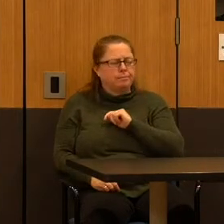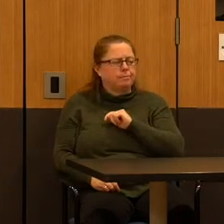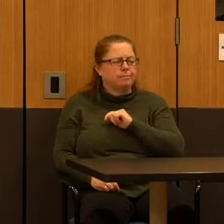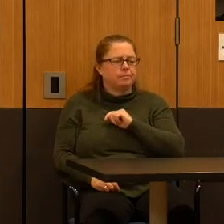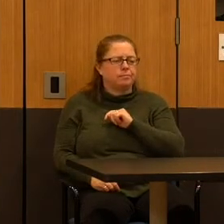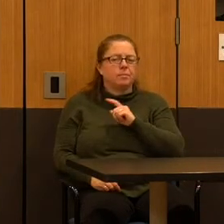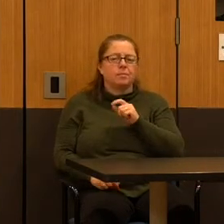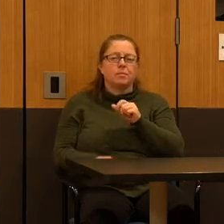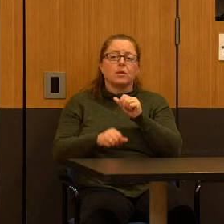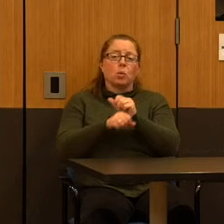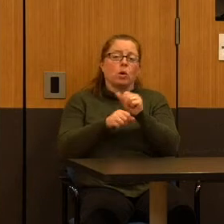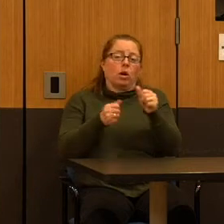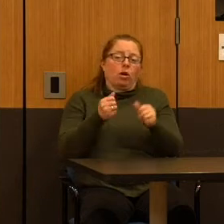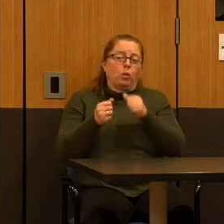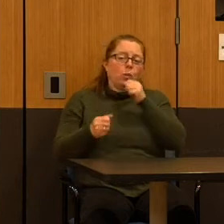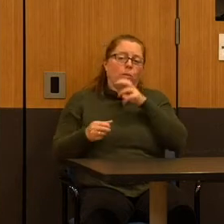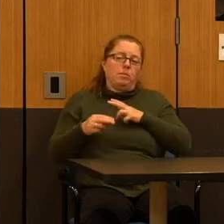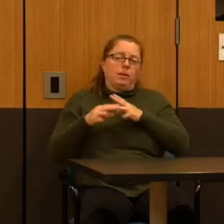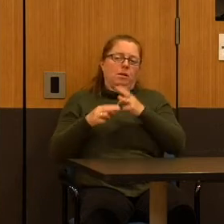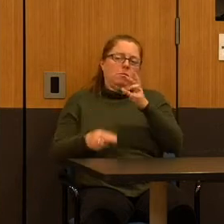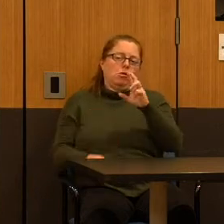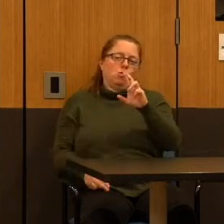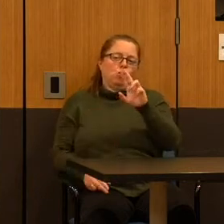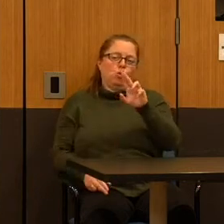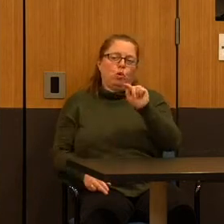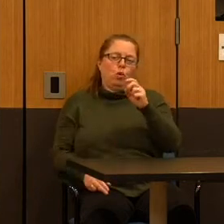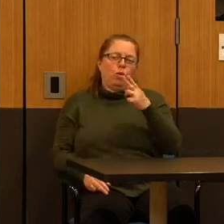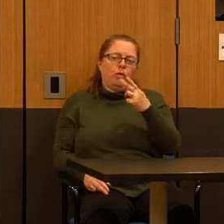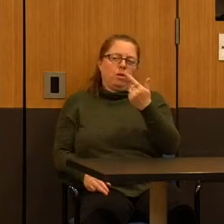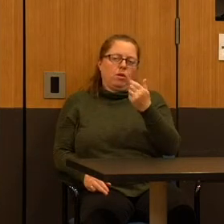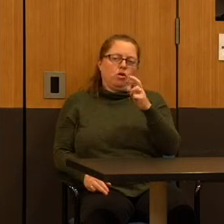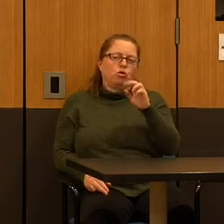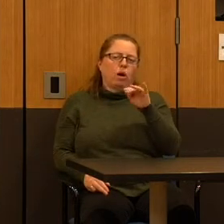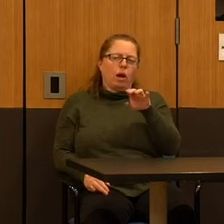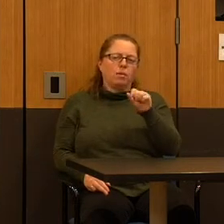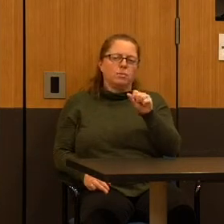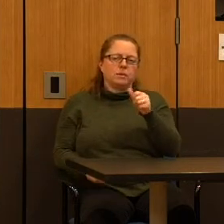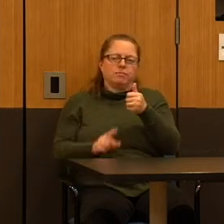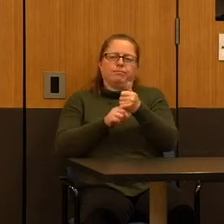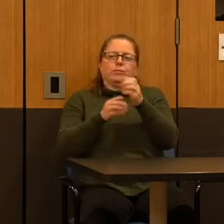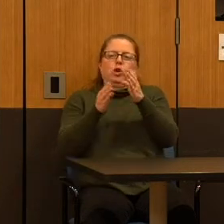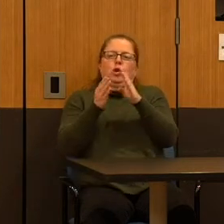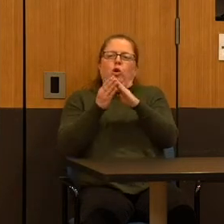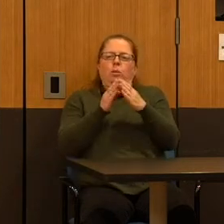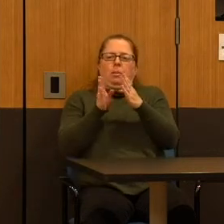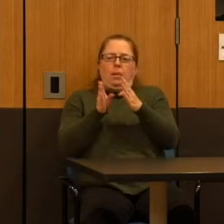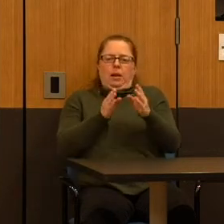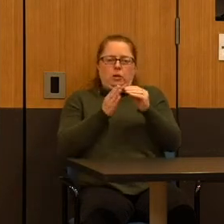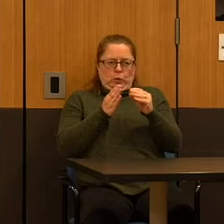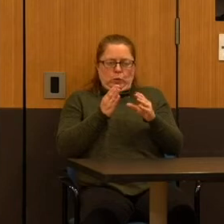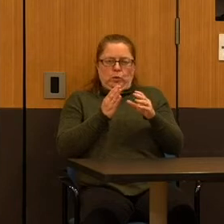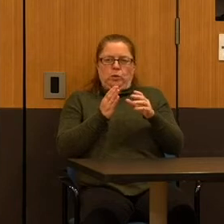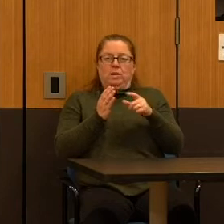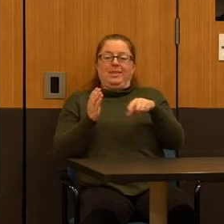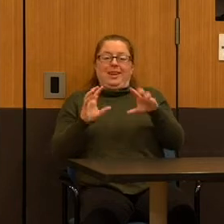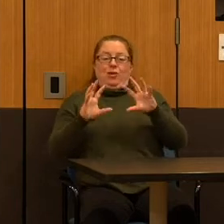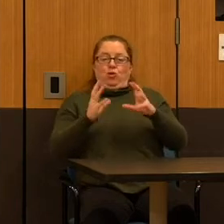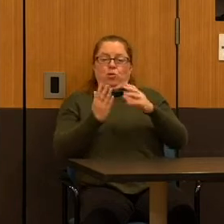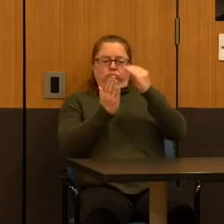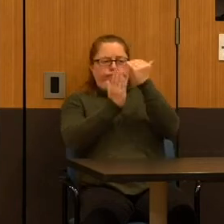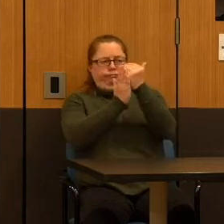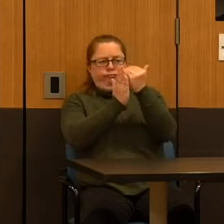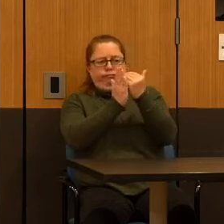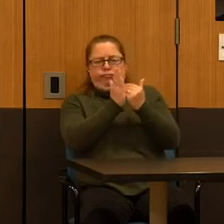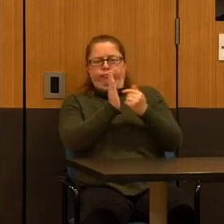Ruth Grimes, who was an urban planning student, the group submitted to the city of Berkeley a list of